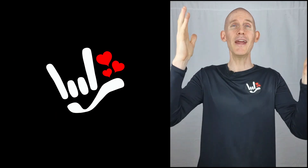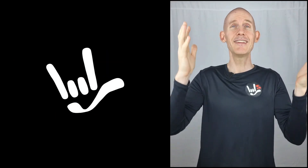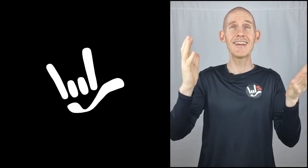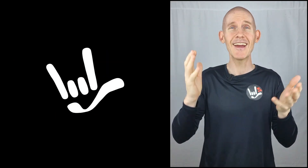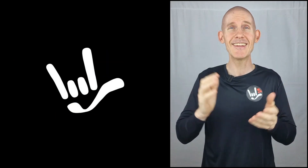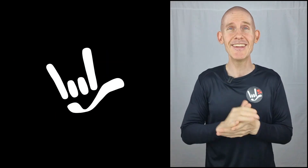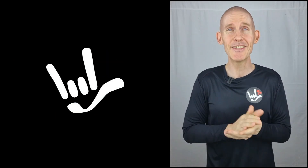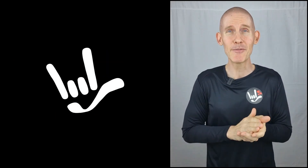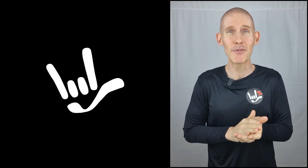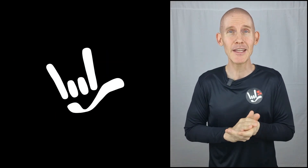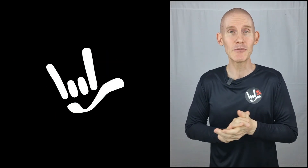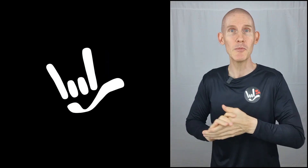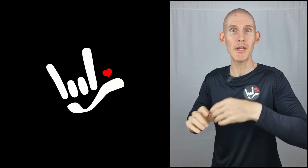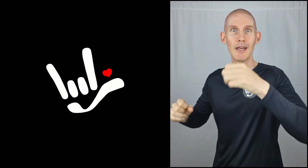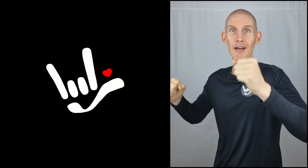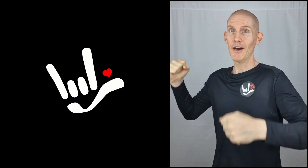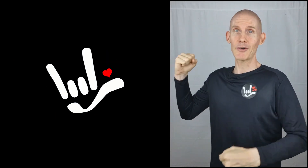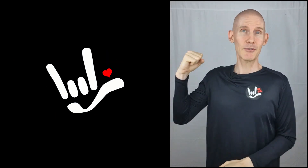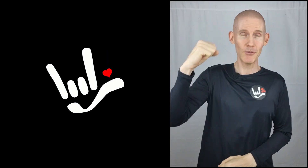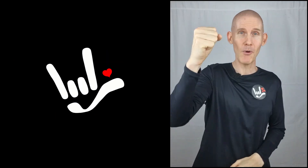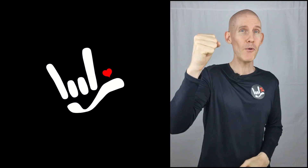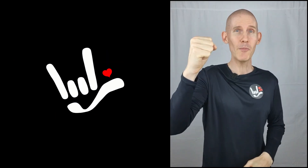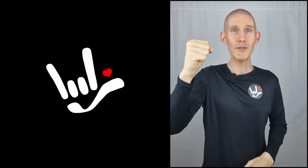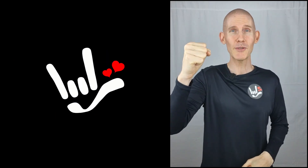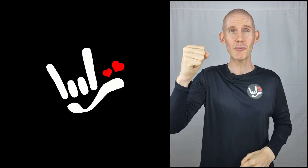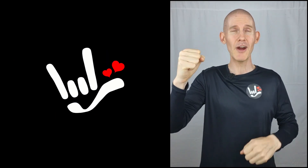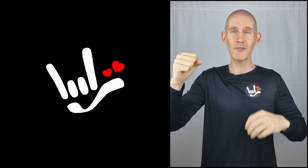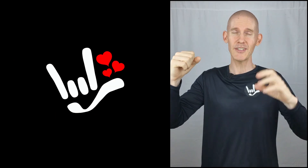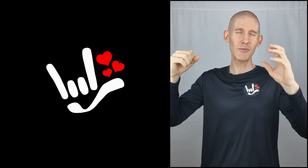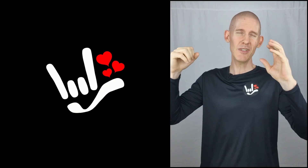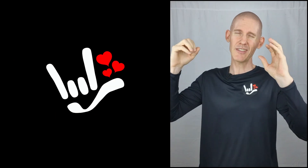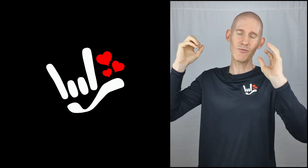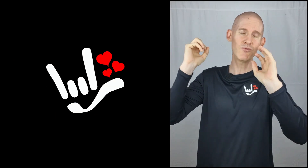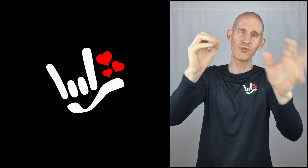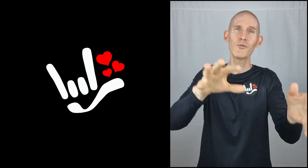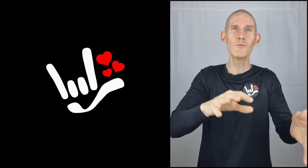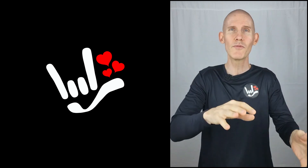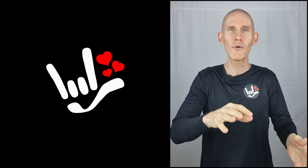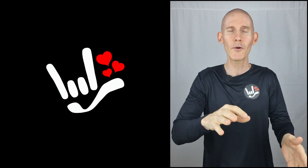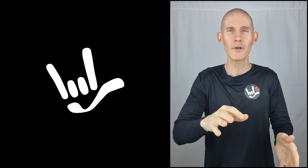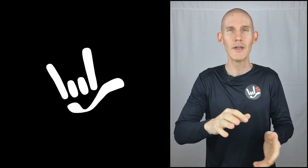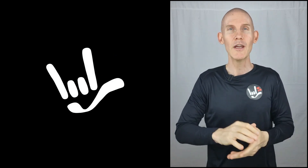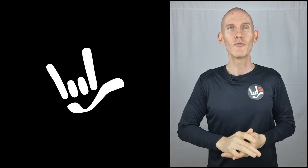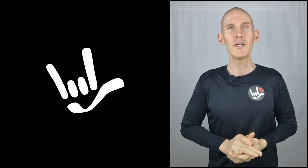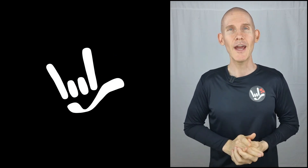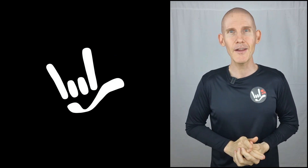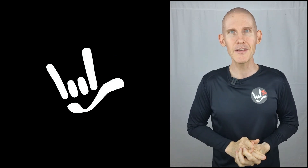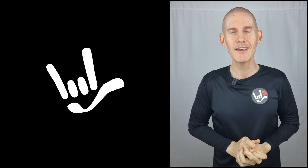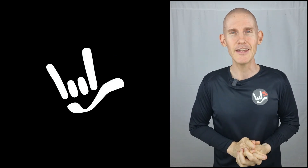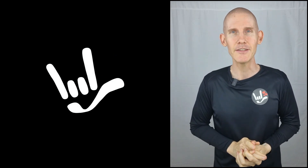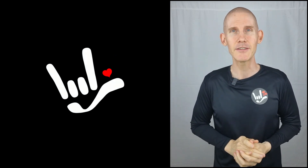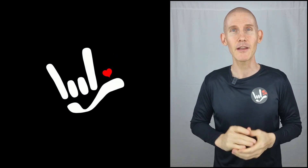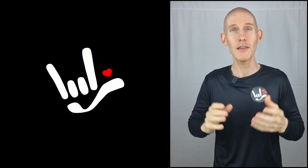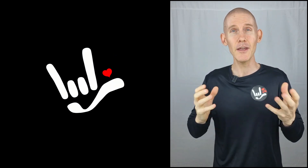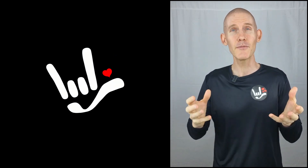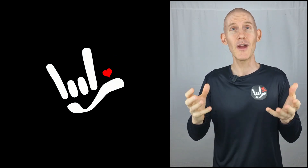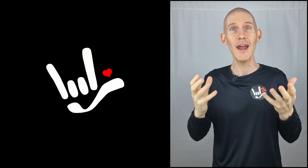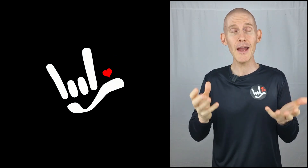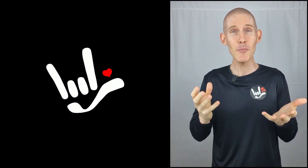romantic idea of things, we make a whole bunch of progress and we just zoom forward. Reality is that life happens.